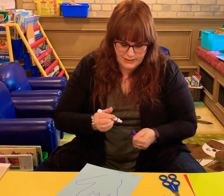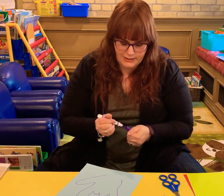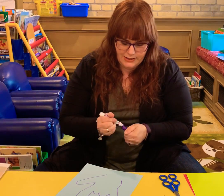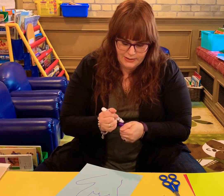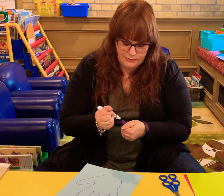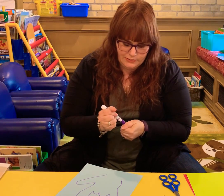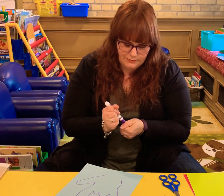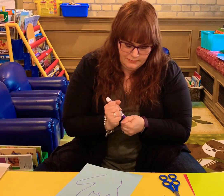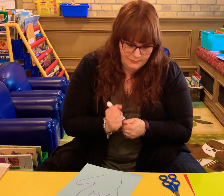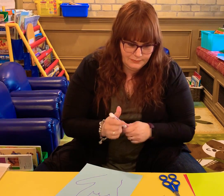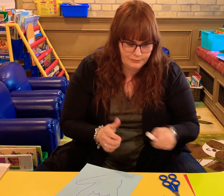it out.